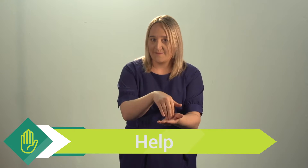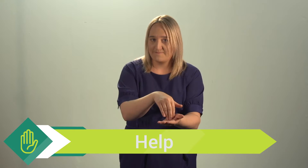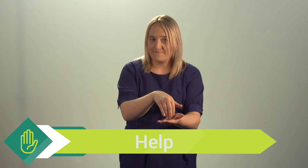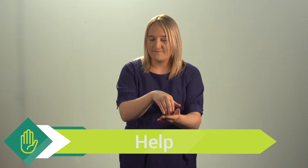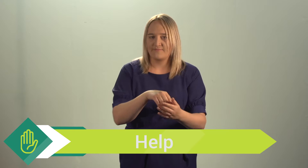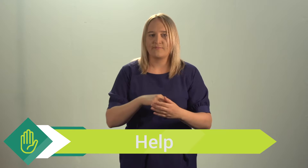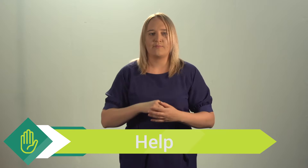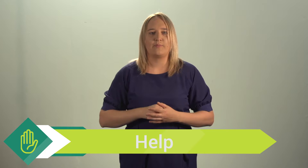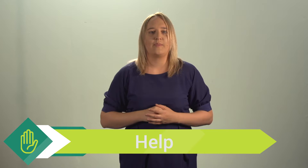help,